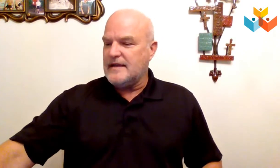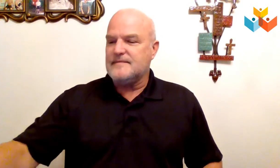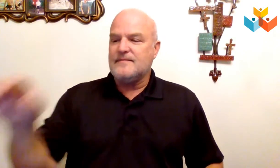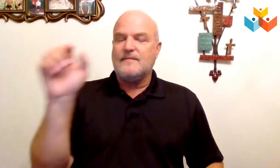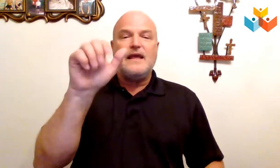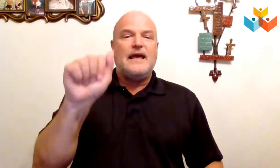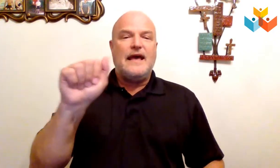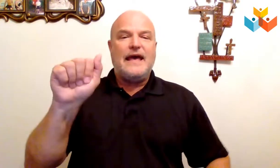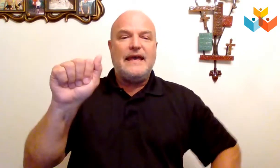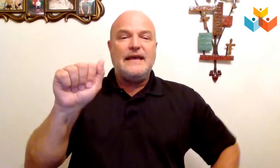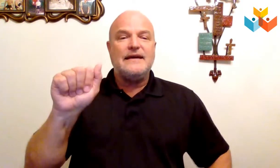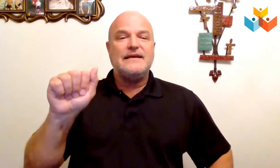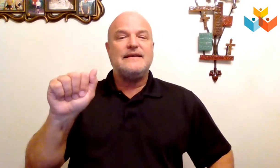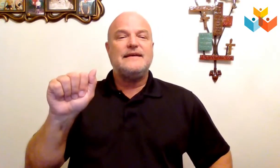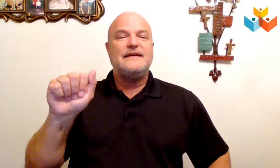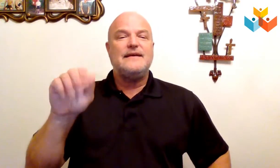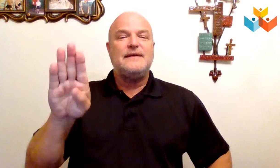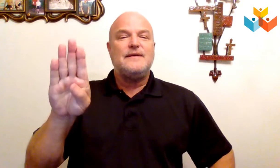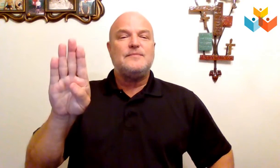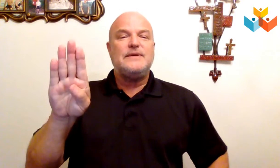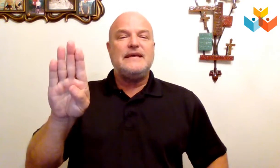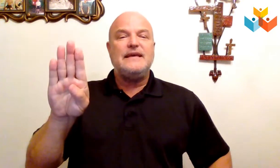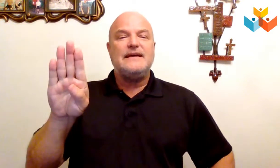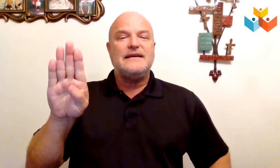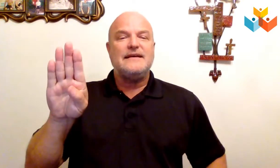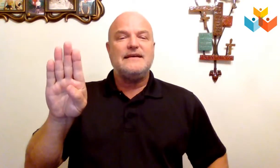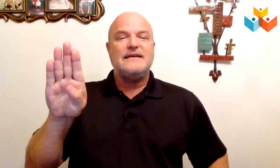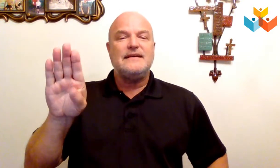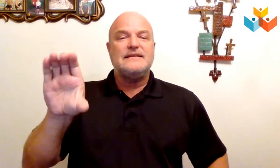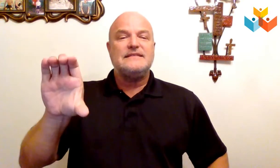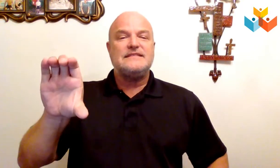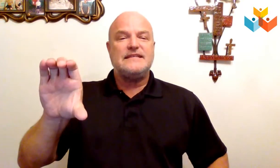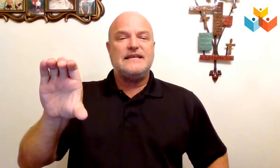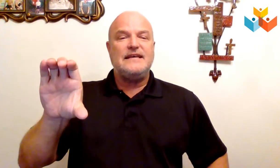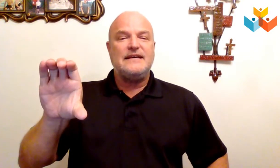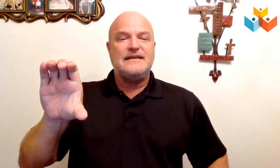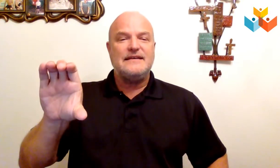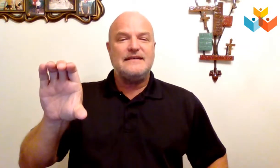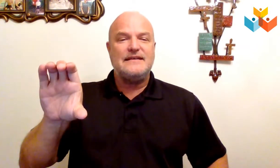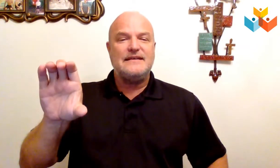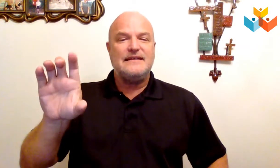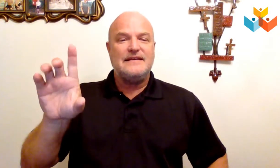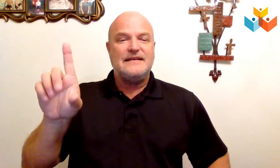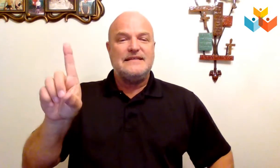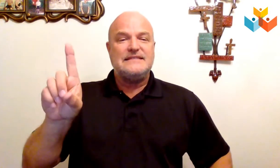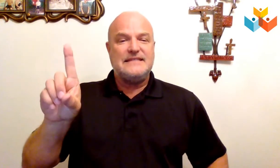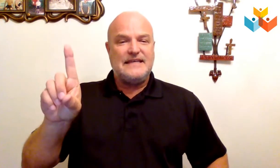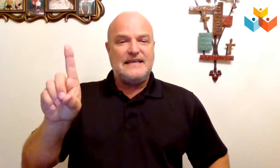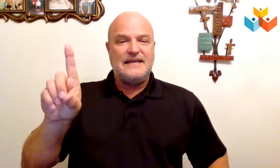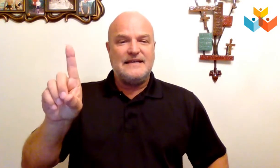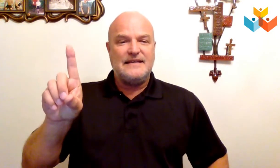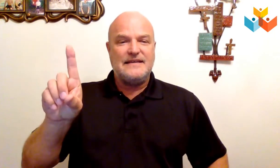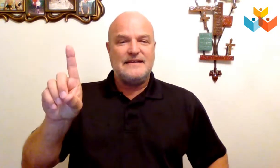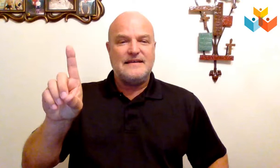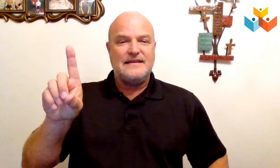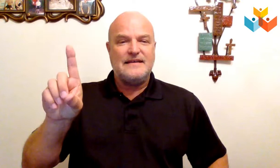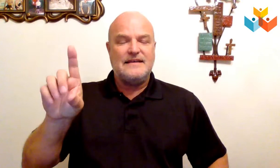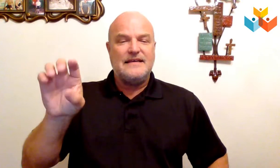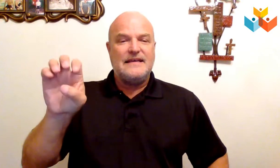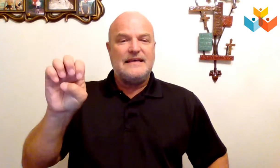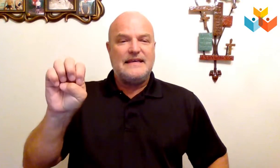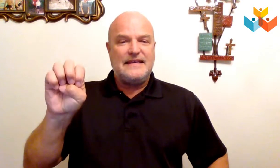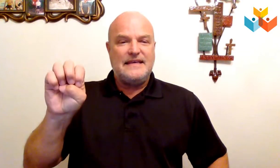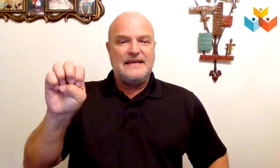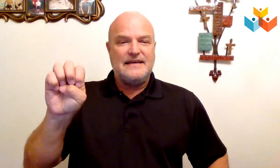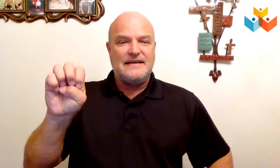Whoops. Okay. A, B, C,